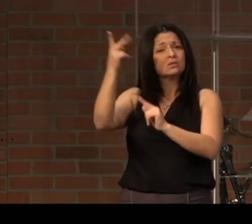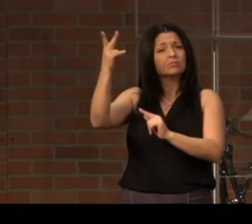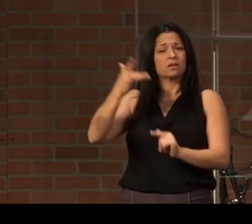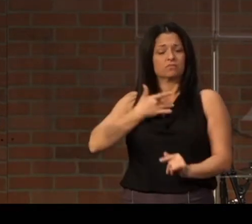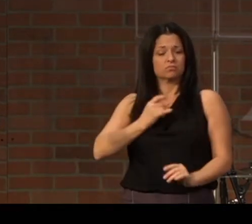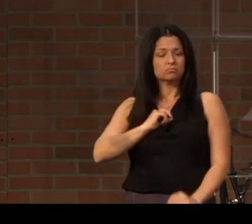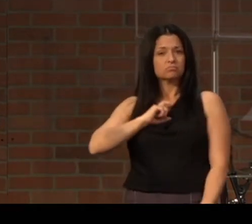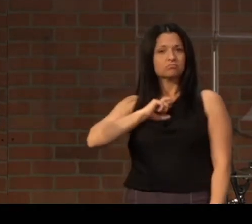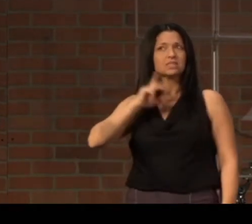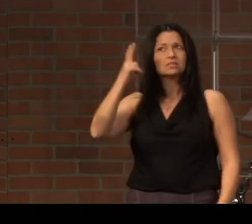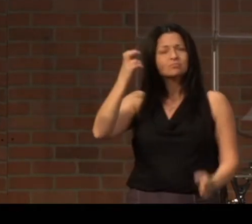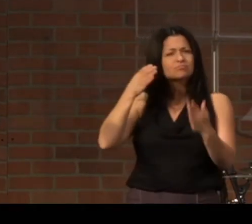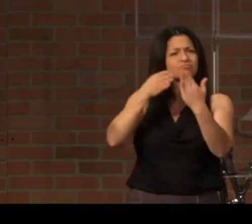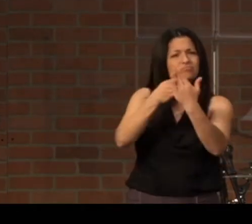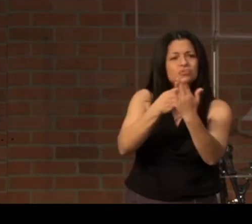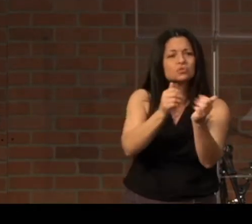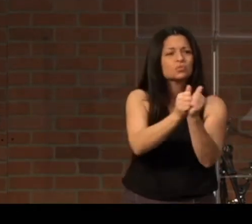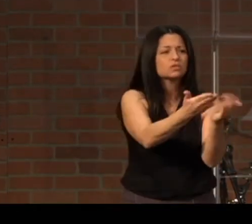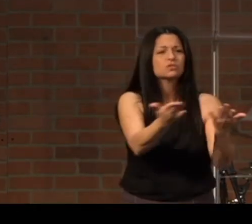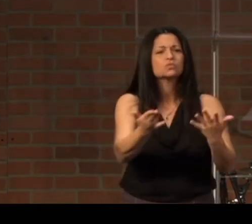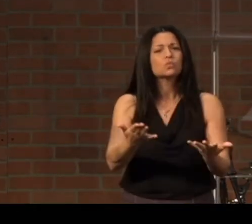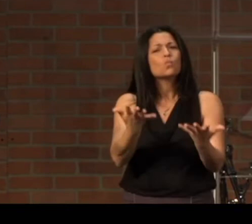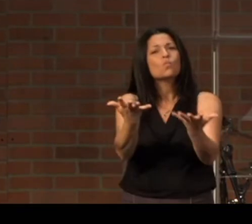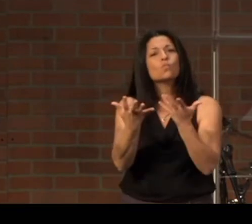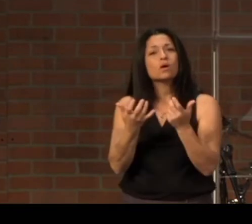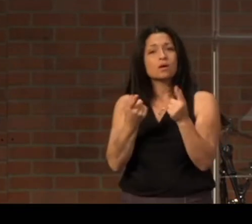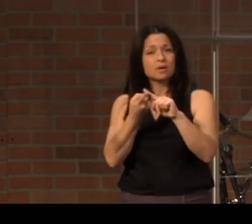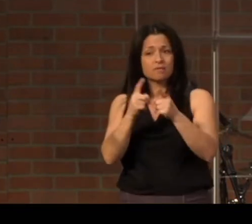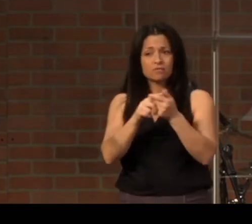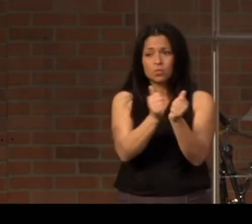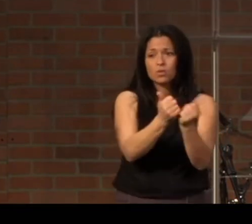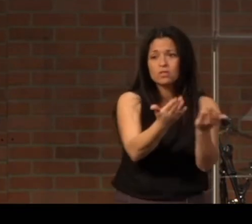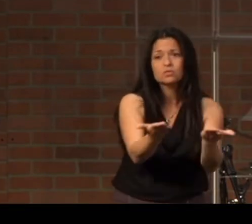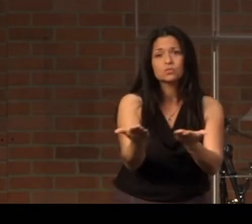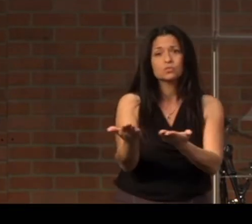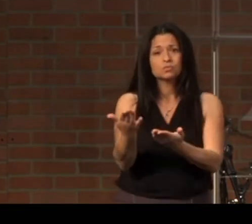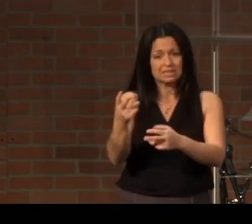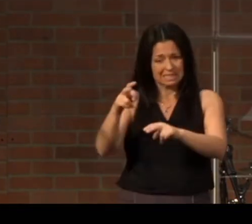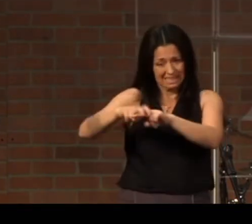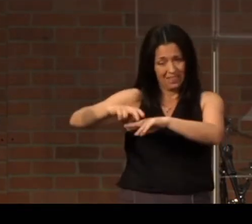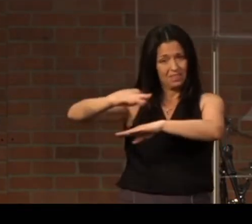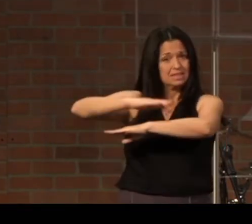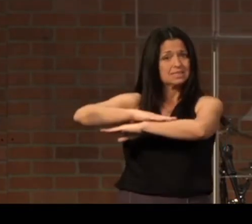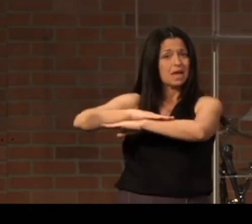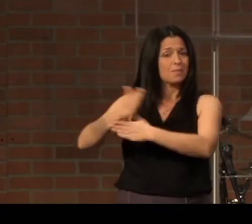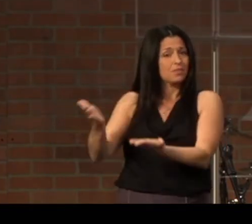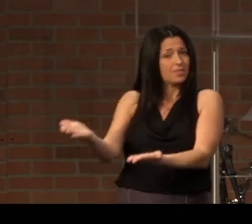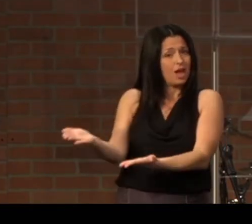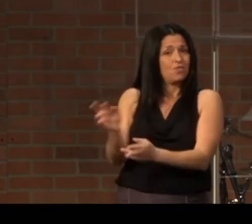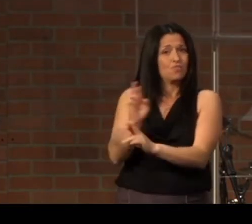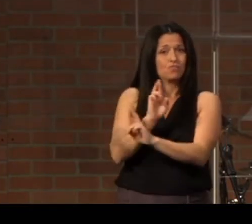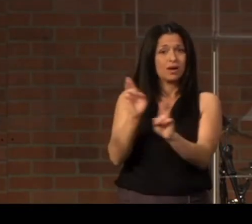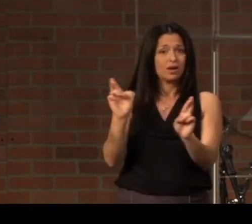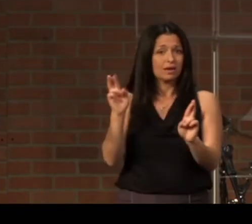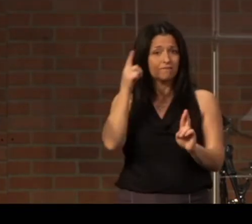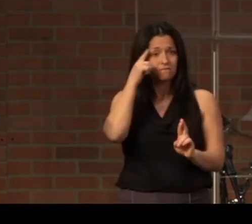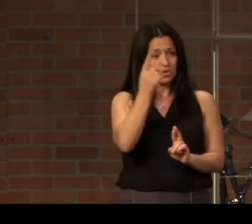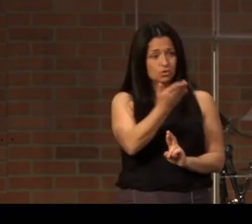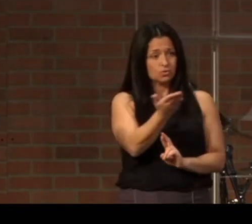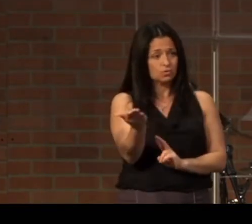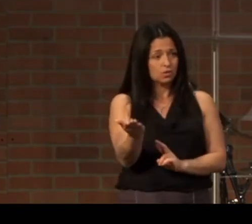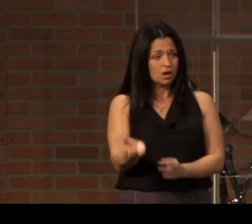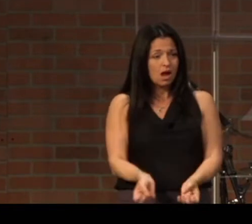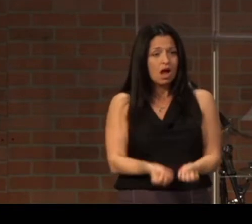you. He said, let's be friends. He's sitting at the table. How many of us are so